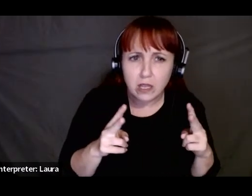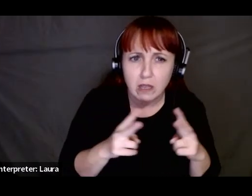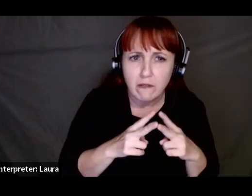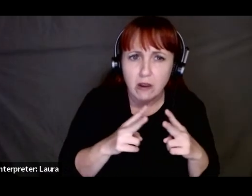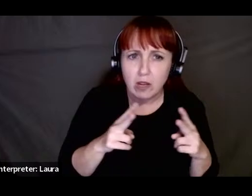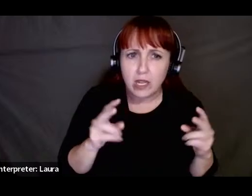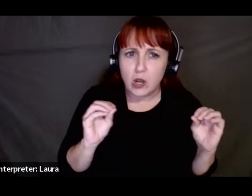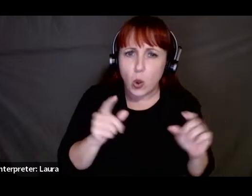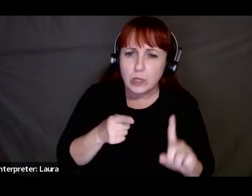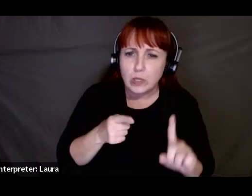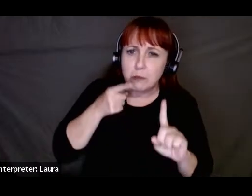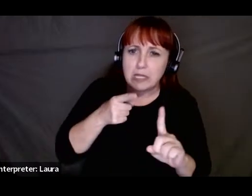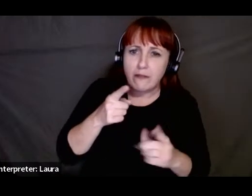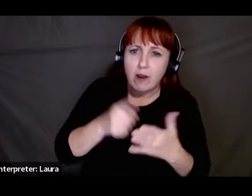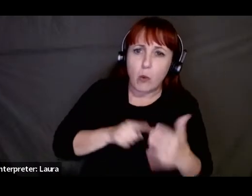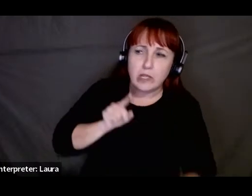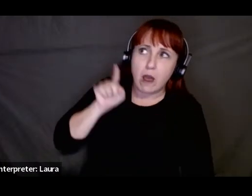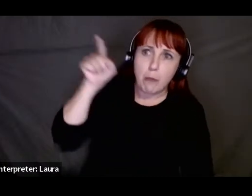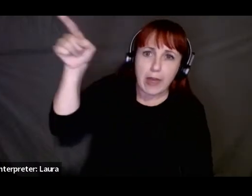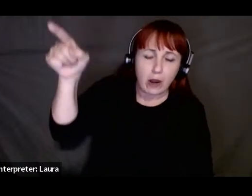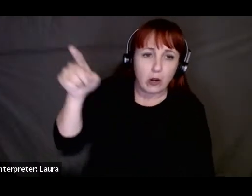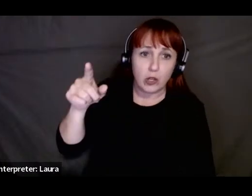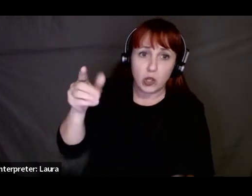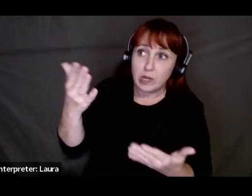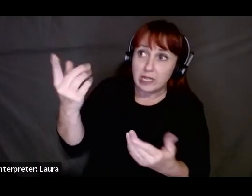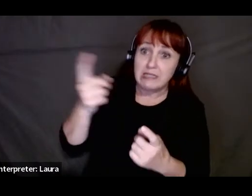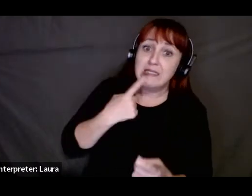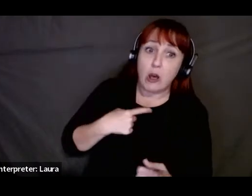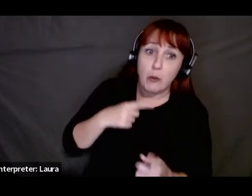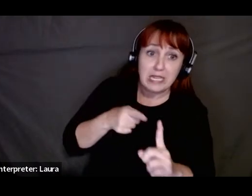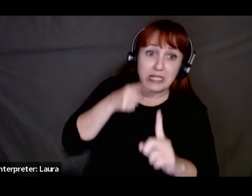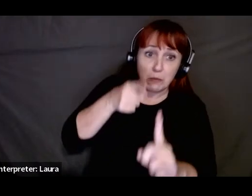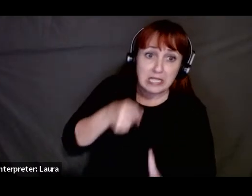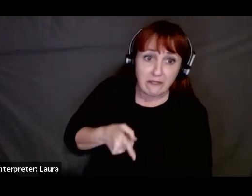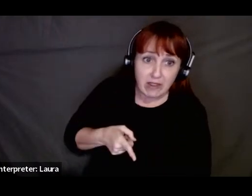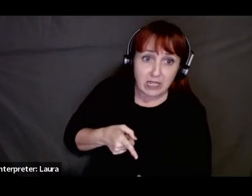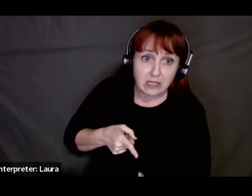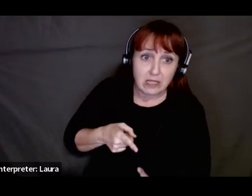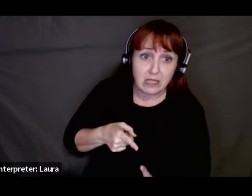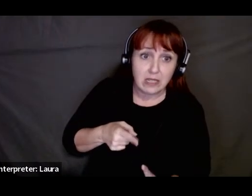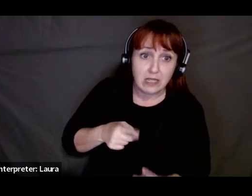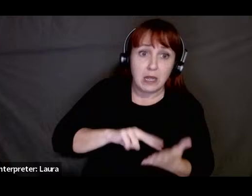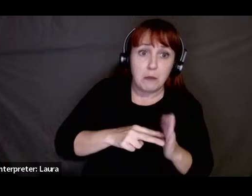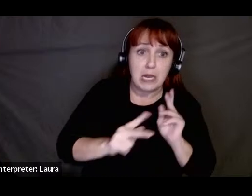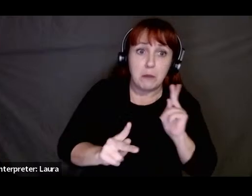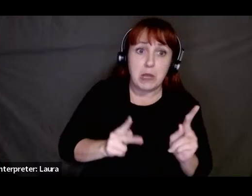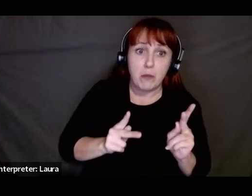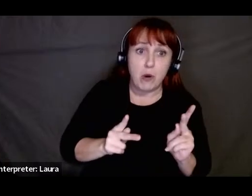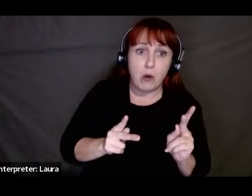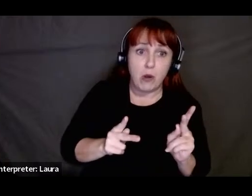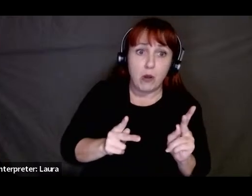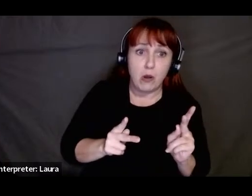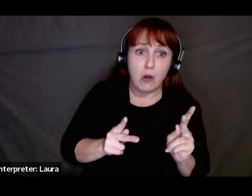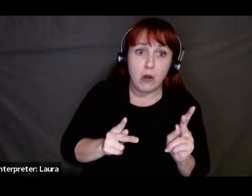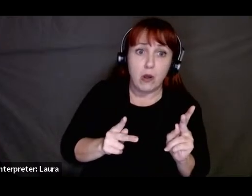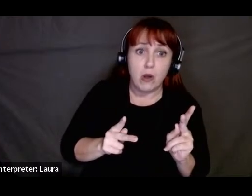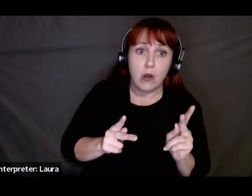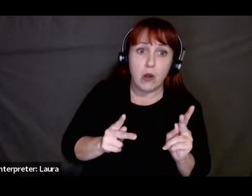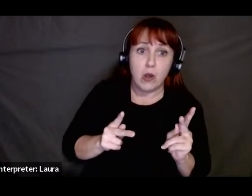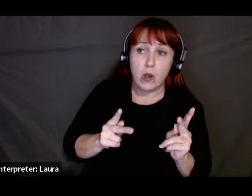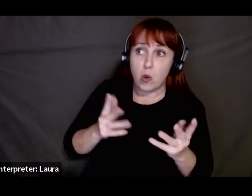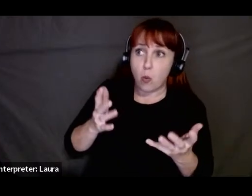specifics on what's up there, because when you become specific on what's up there, people will not want to see it go back to being a